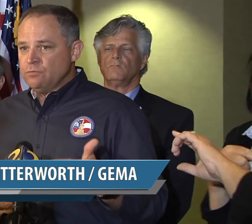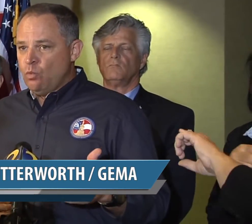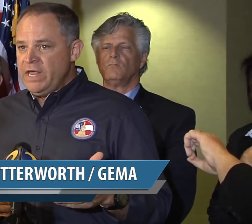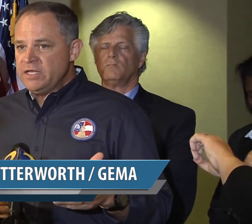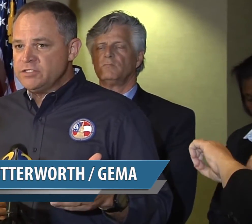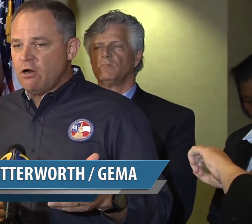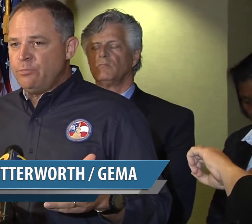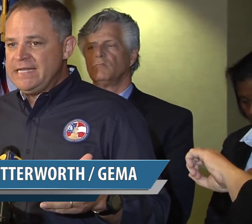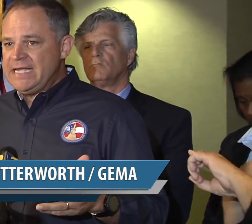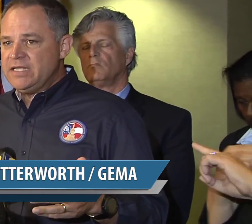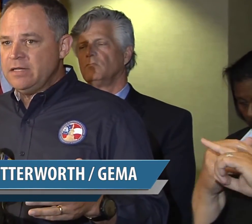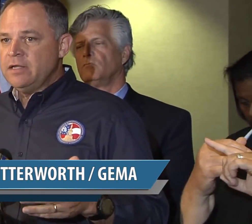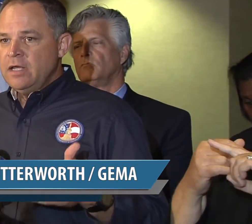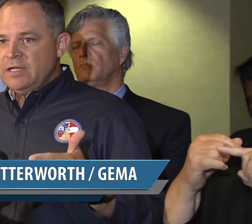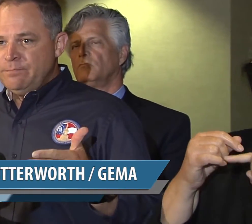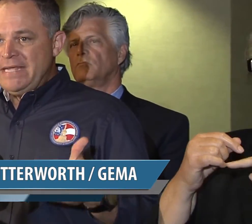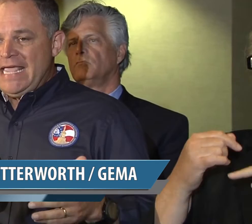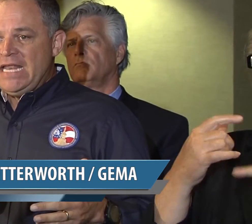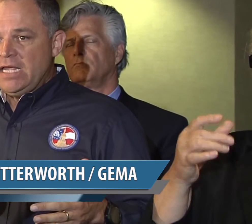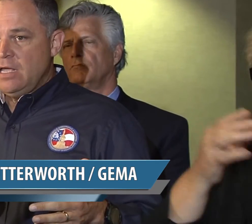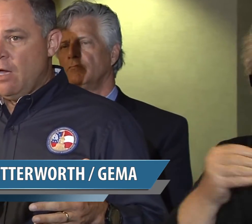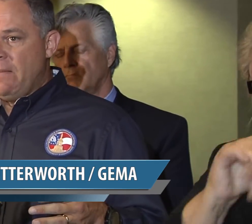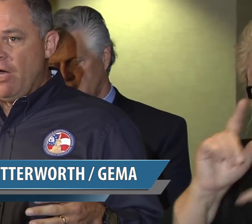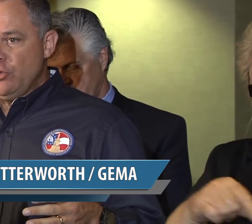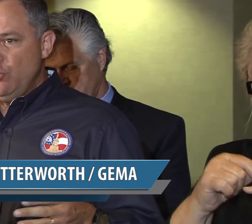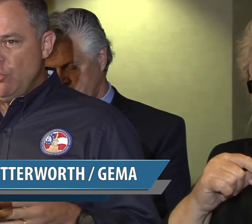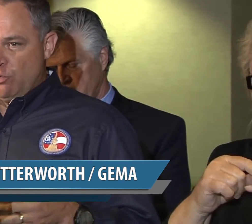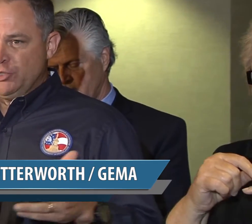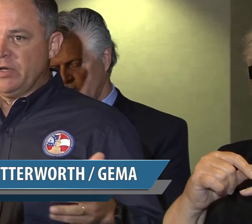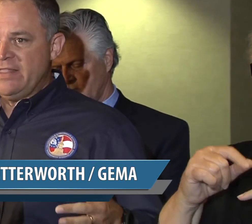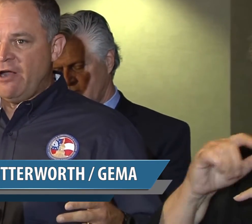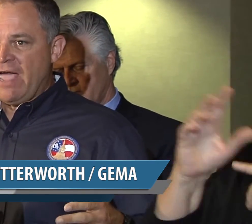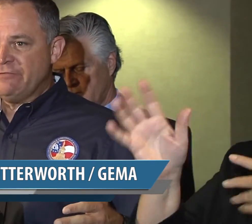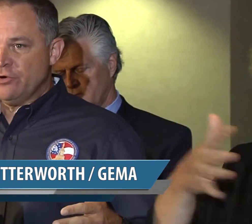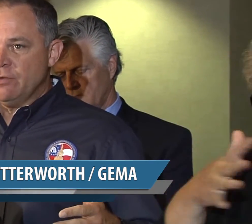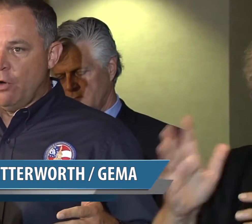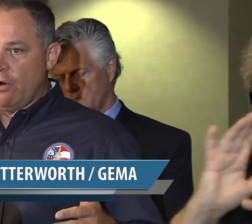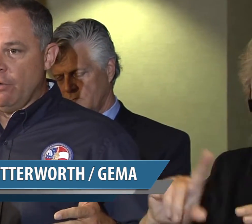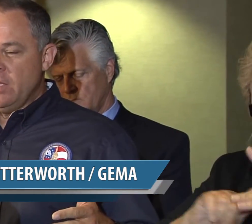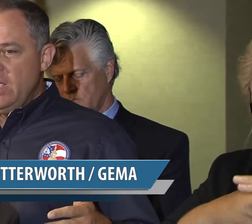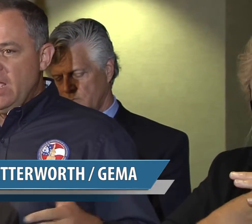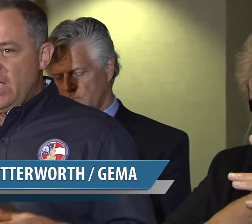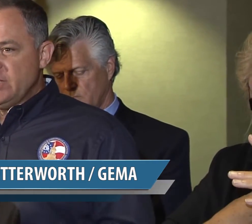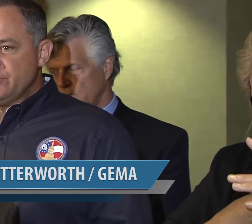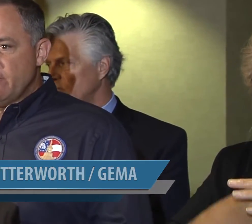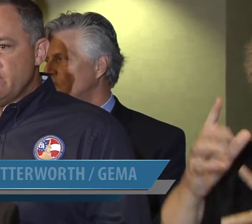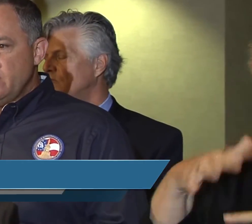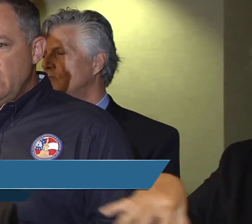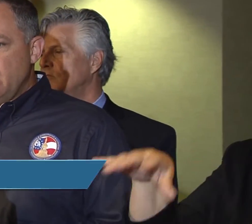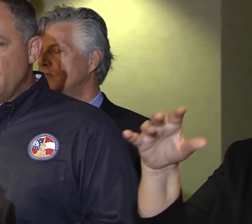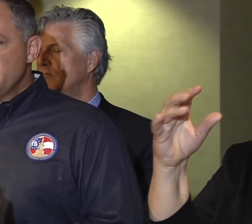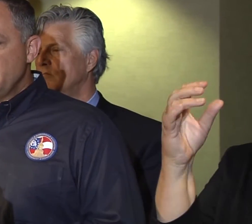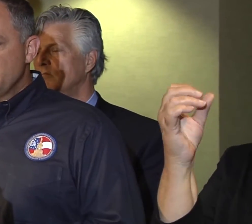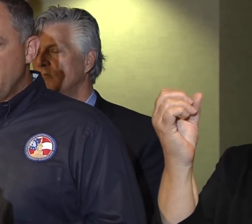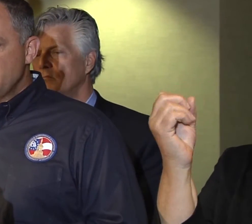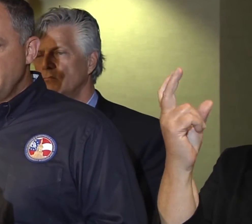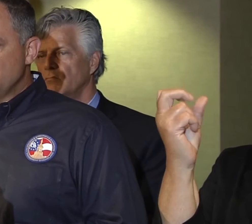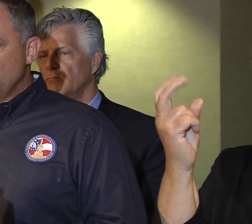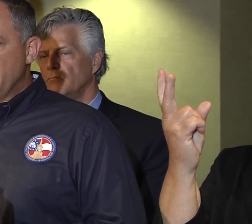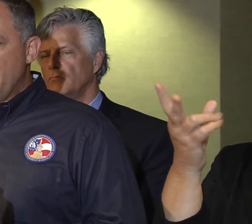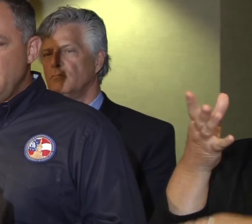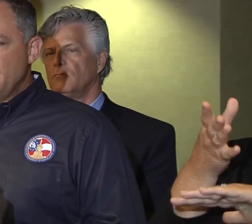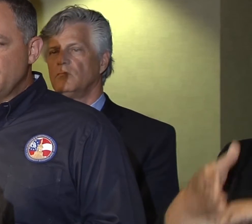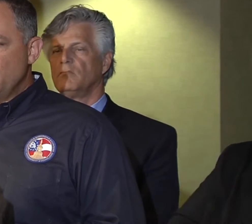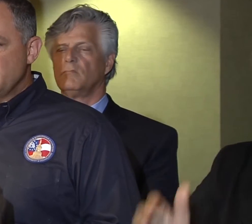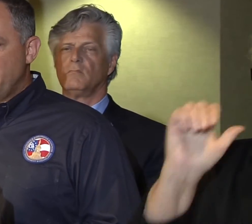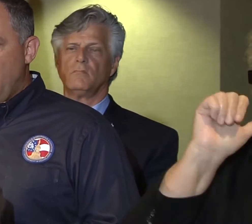Tropical force winds are predicted beginning about noon or shortly thereafter tomorrow. Certain emergency response vehicles